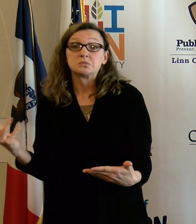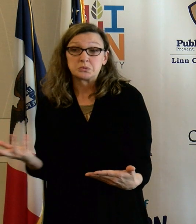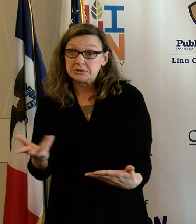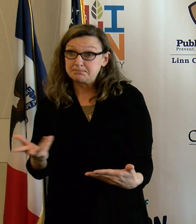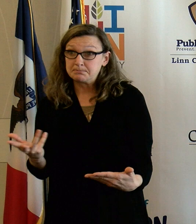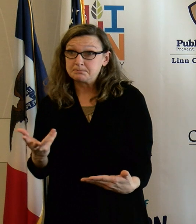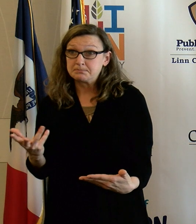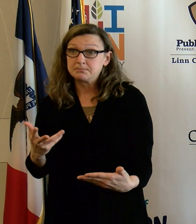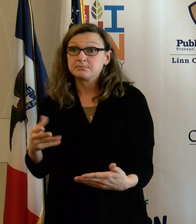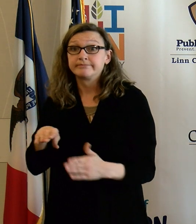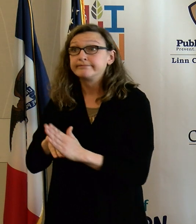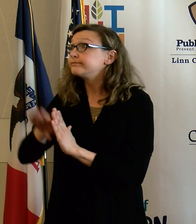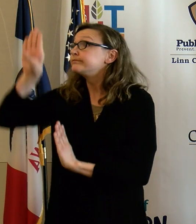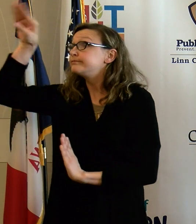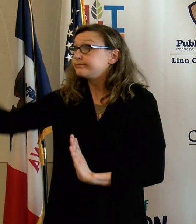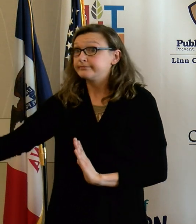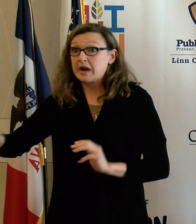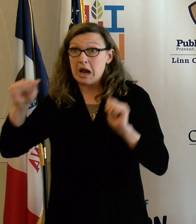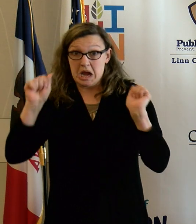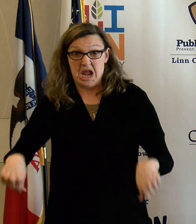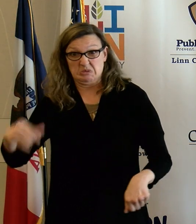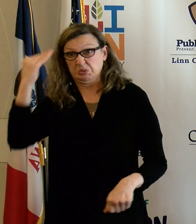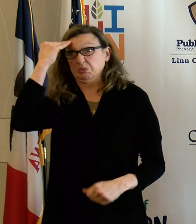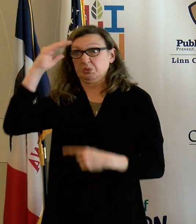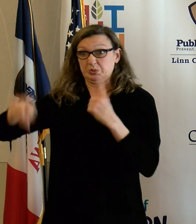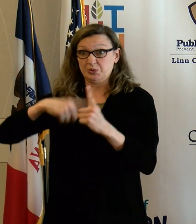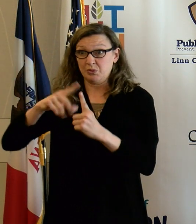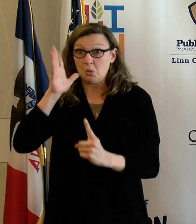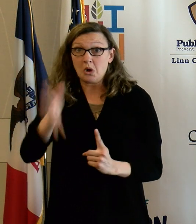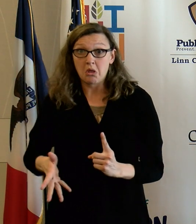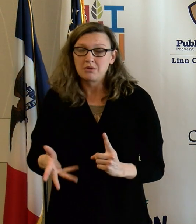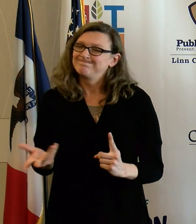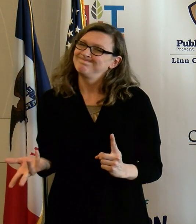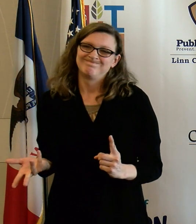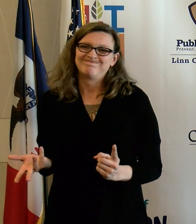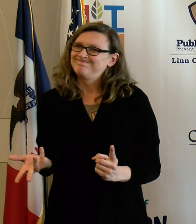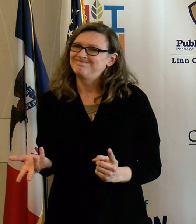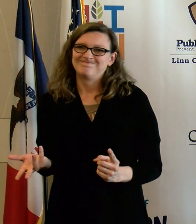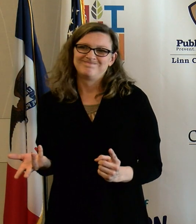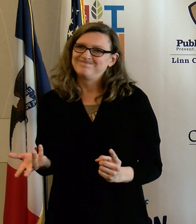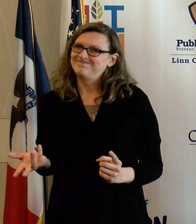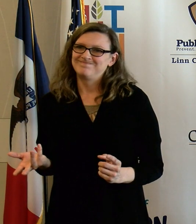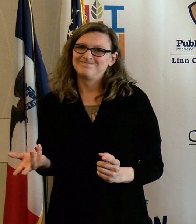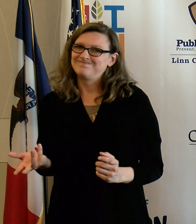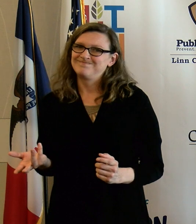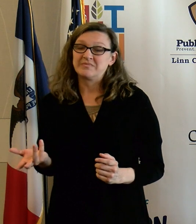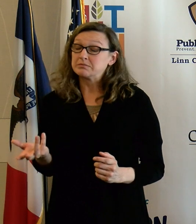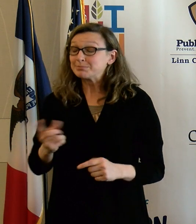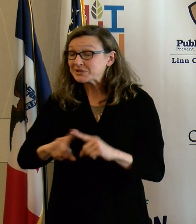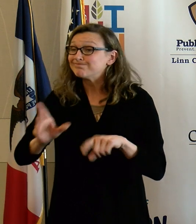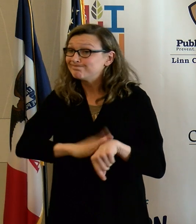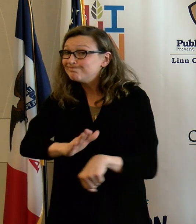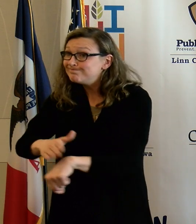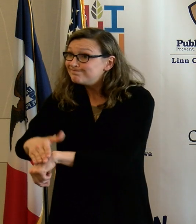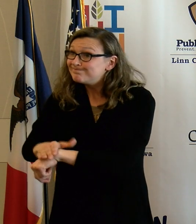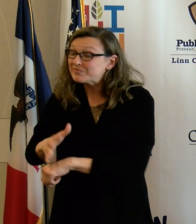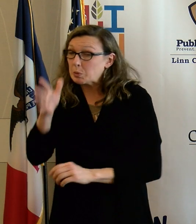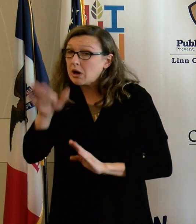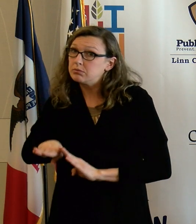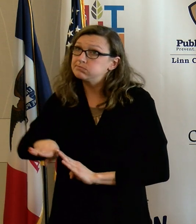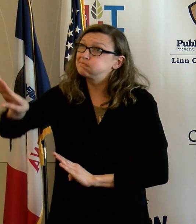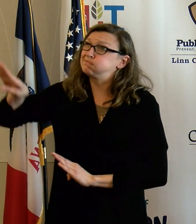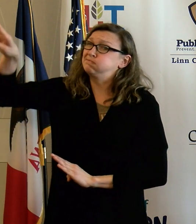predict exactly how bad it's going to get. We know it's going to get worse. It's really impossible